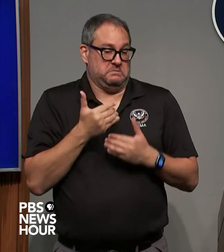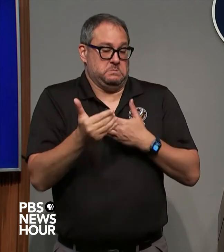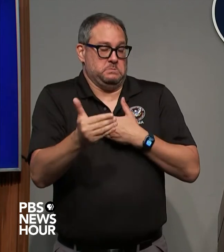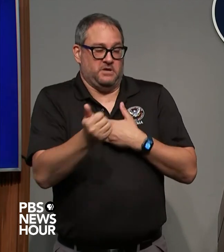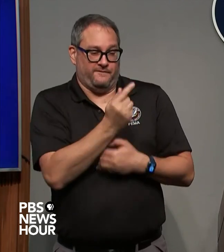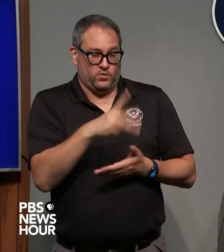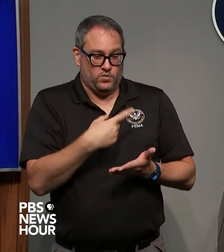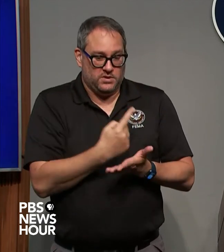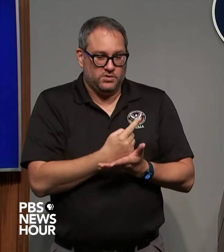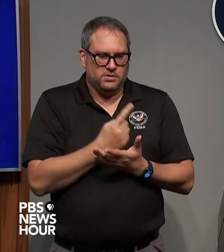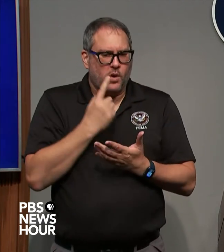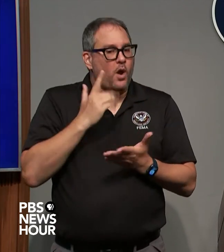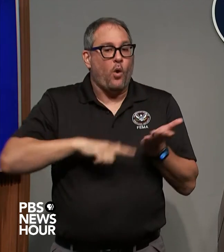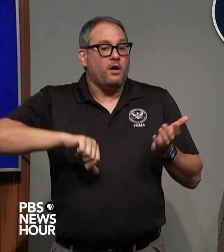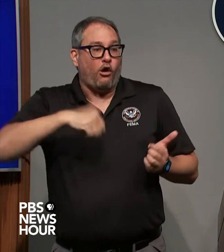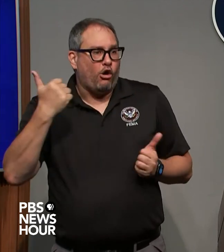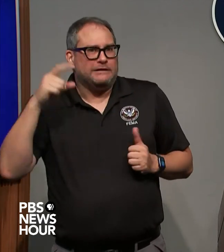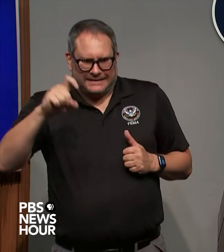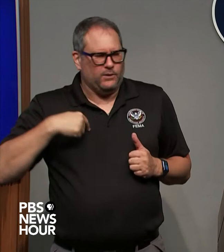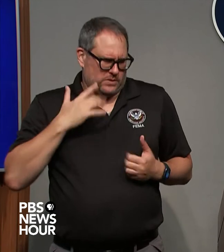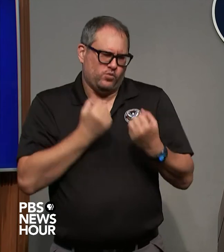is needed we'll just continue to move that in